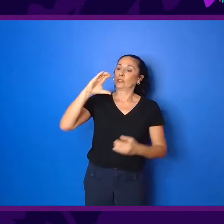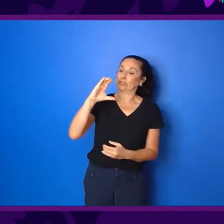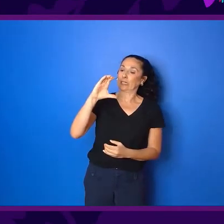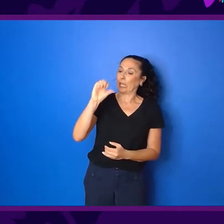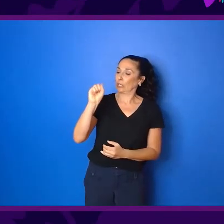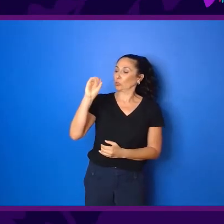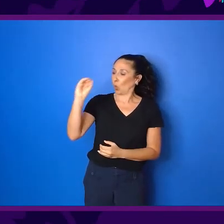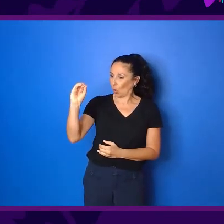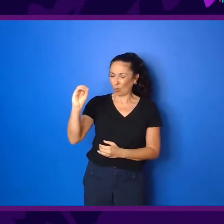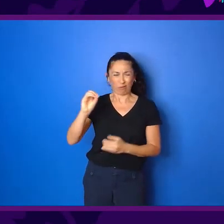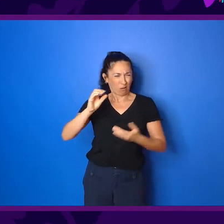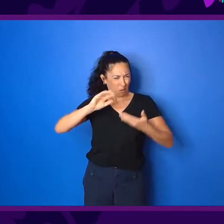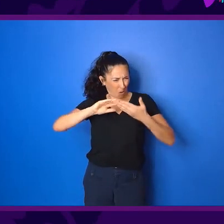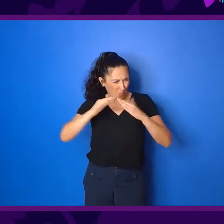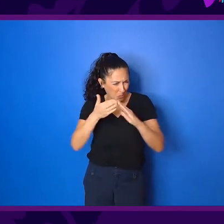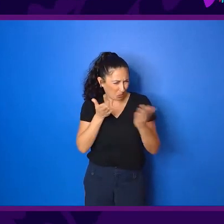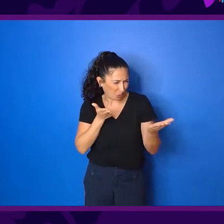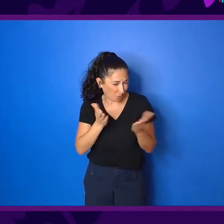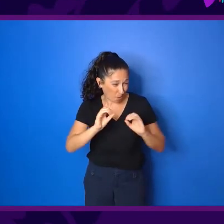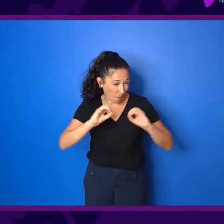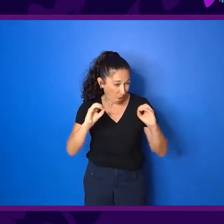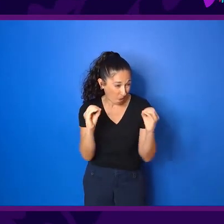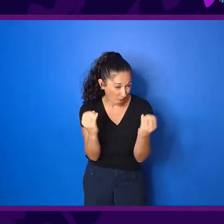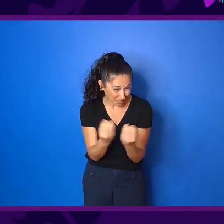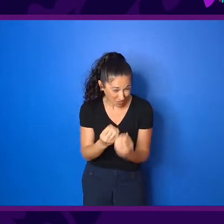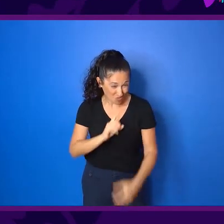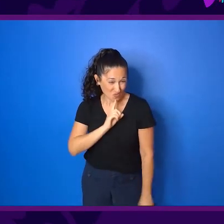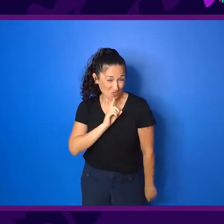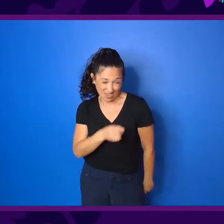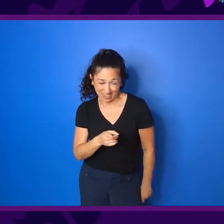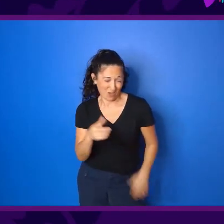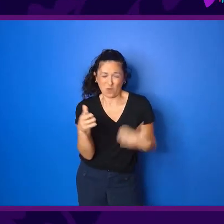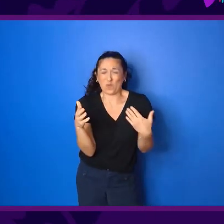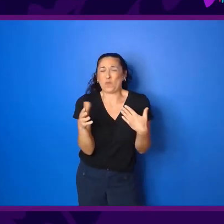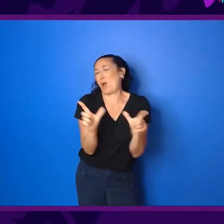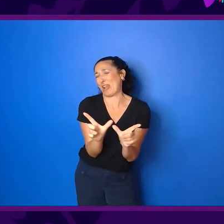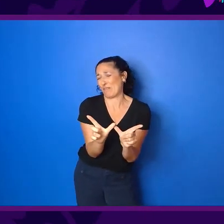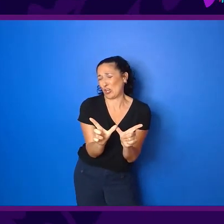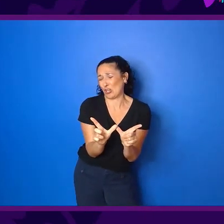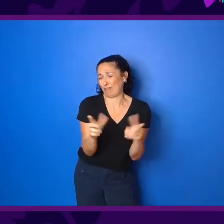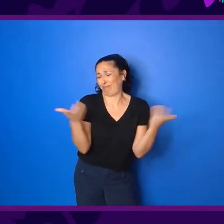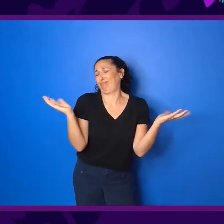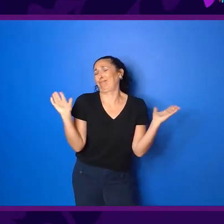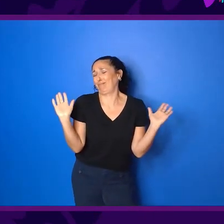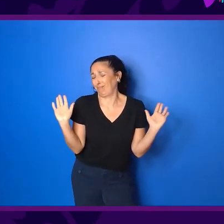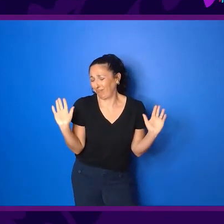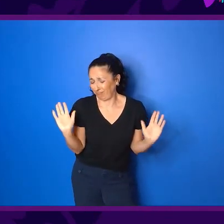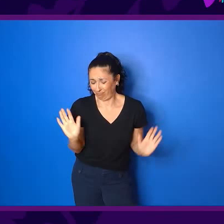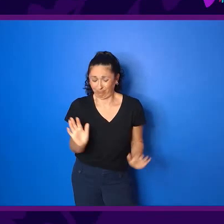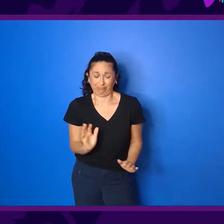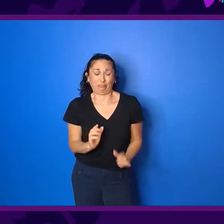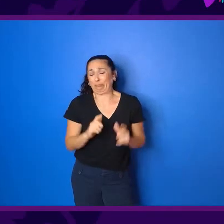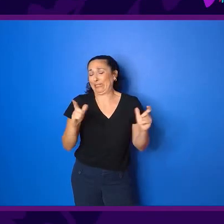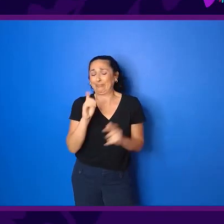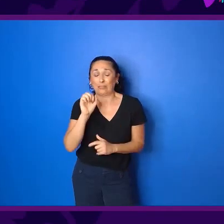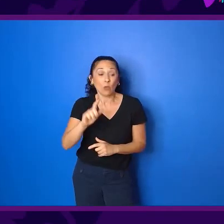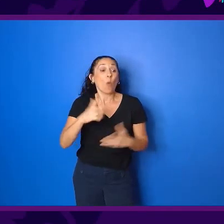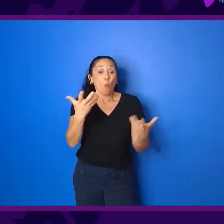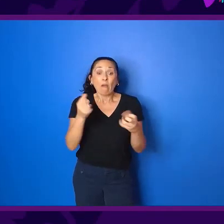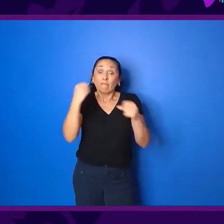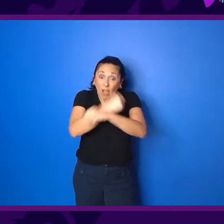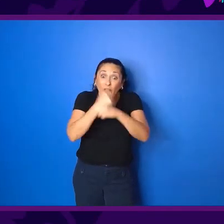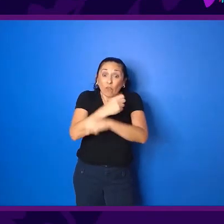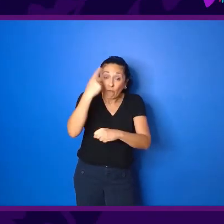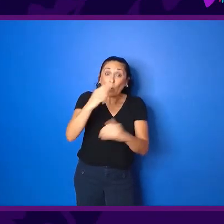service organization? Really? Whatever. Okay, she wanted to fight for economic improvements for